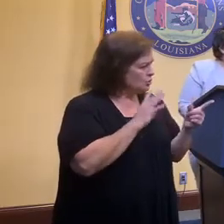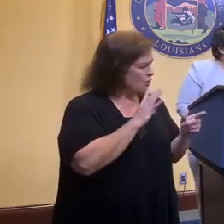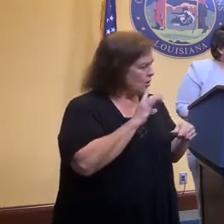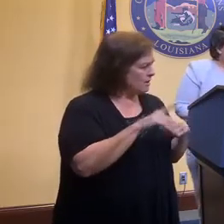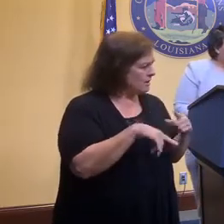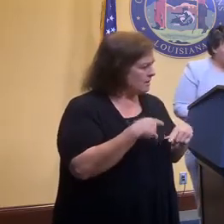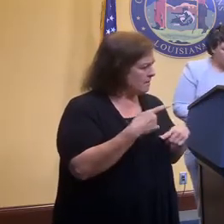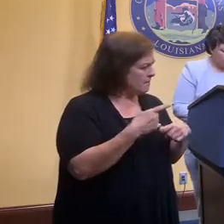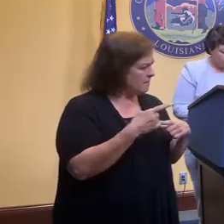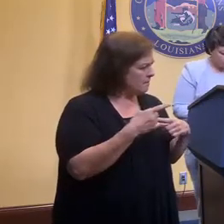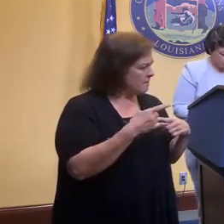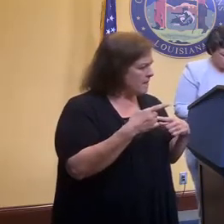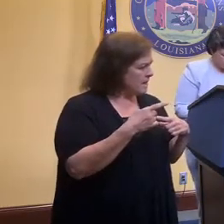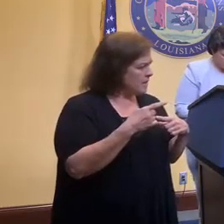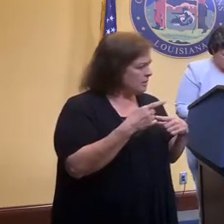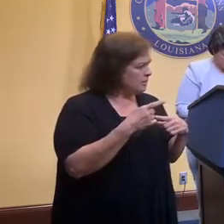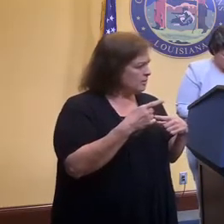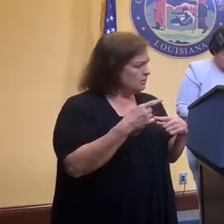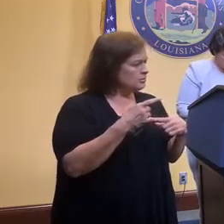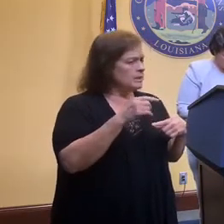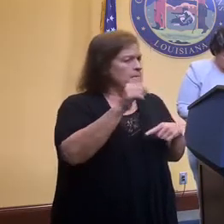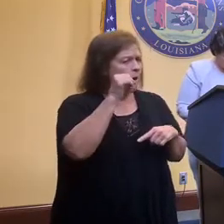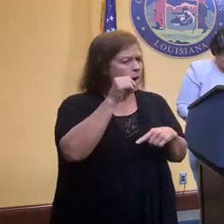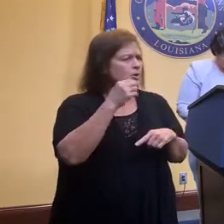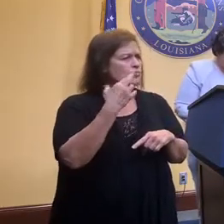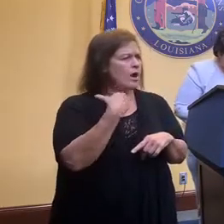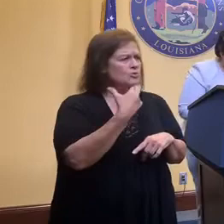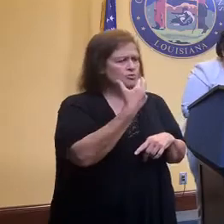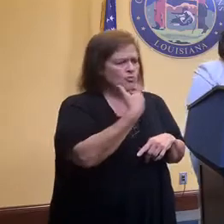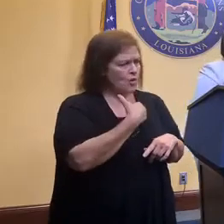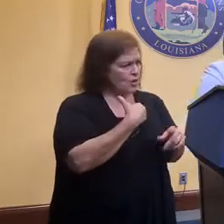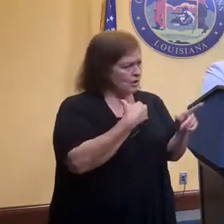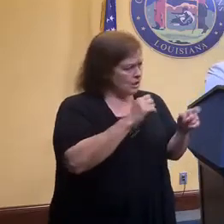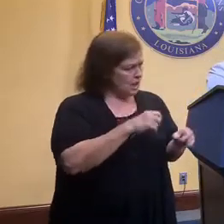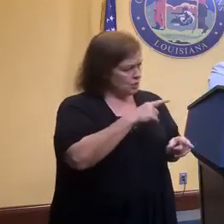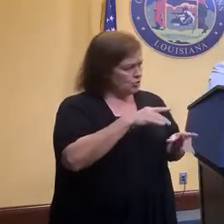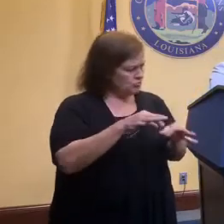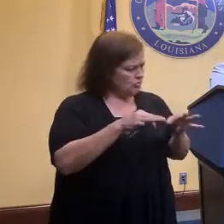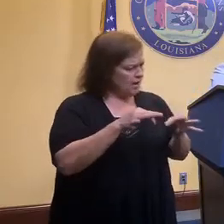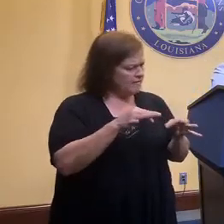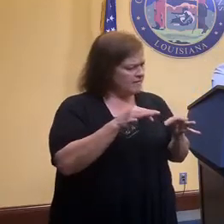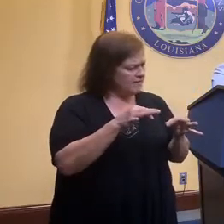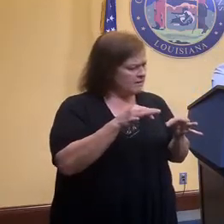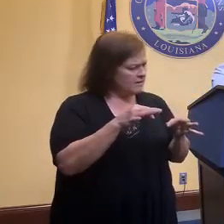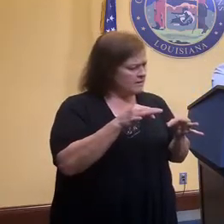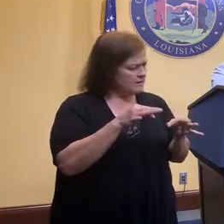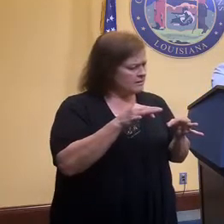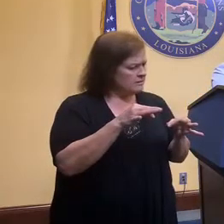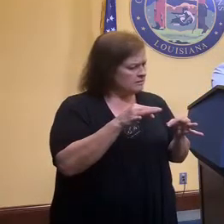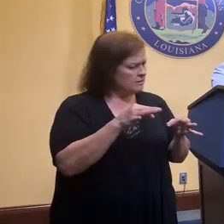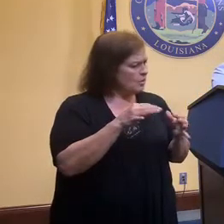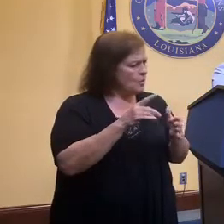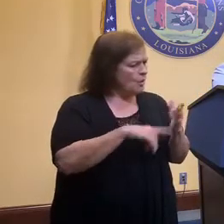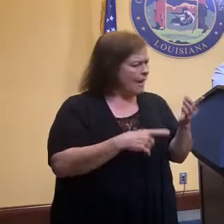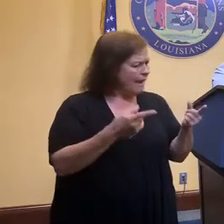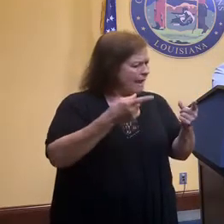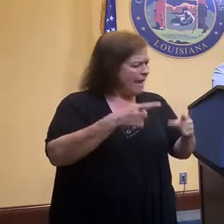about concessions earlier with some of the bars and restaurants. I was wondering if you could describe the conversations that led up to this point and how you guys